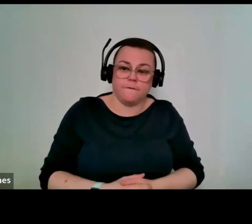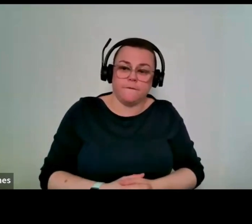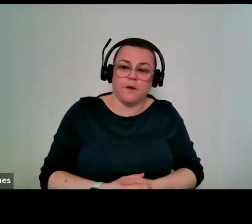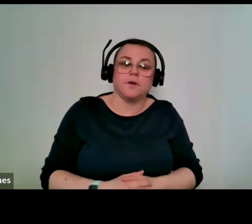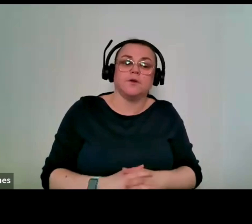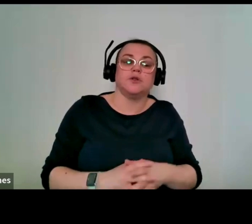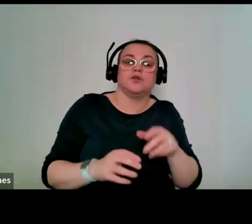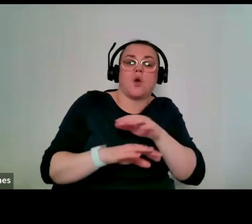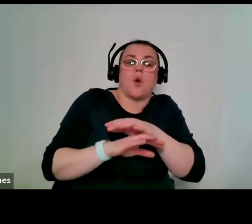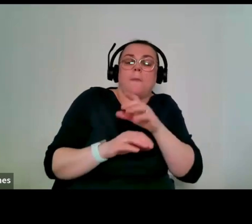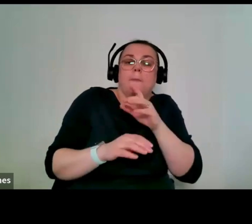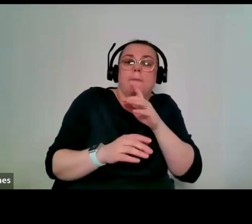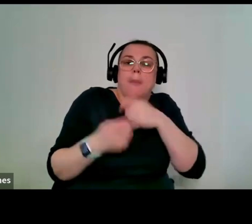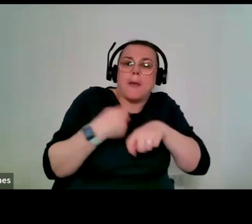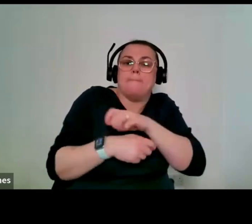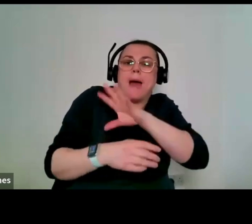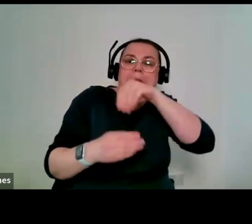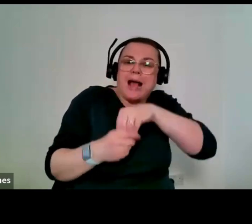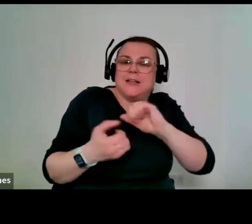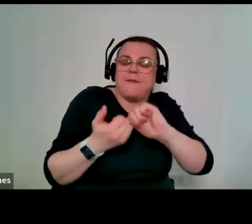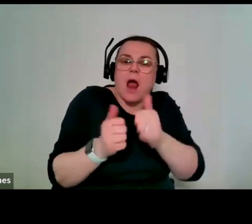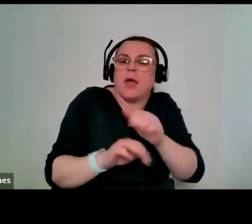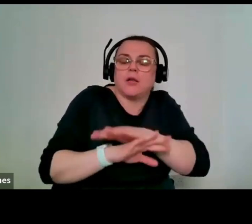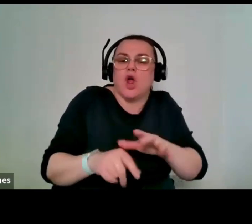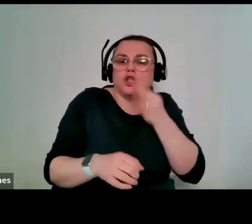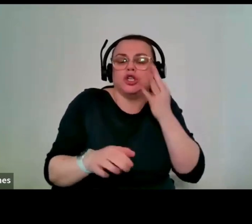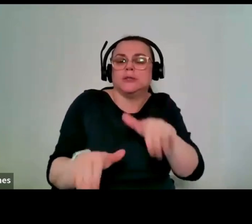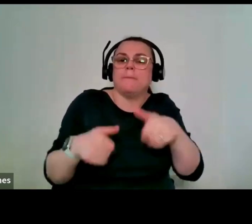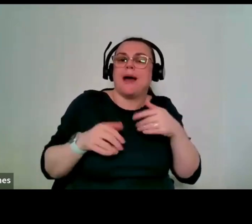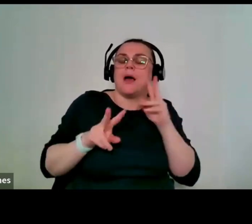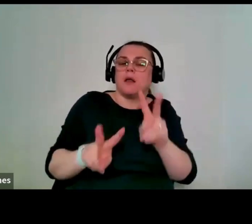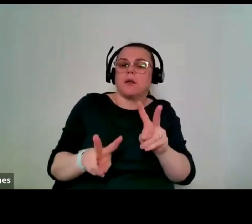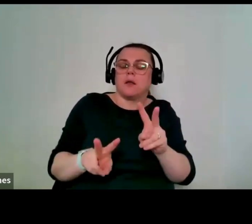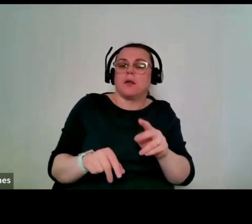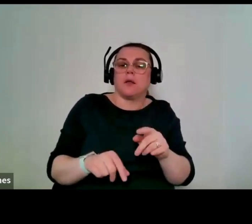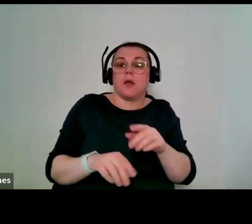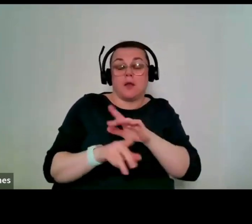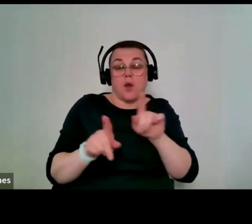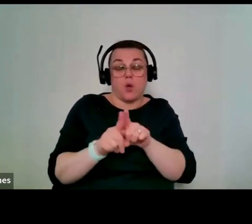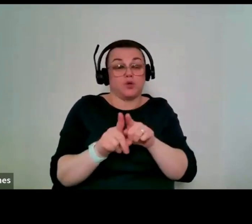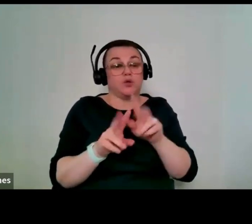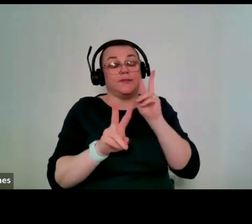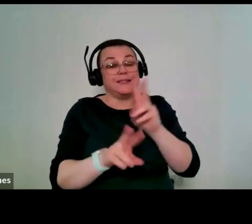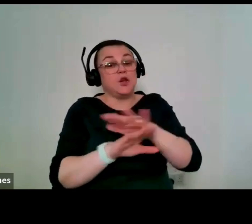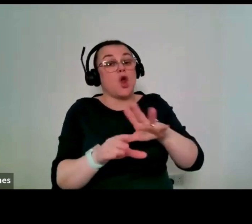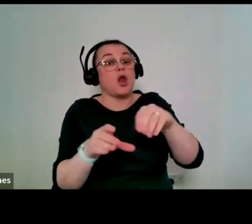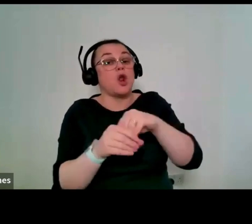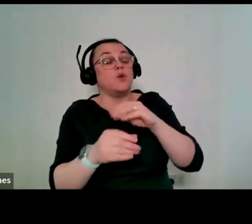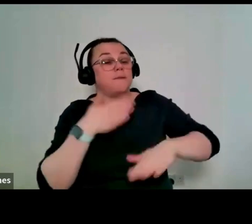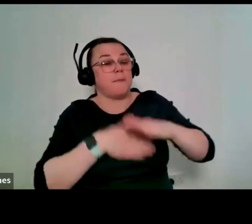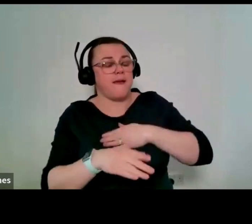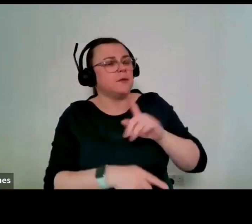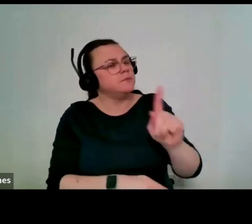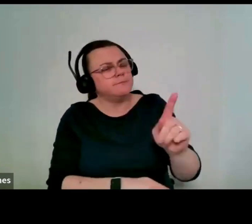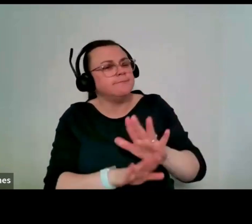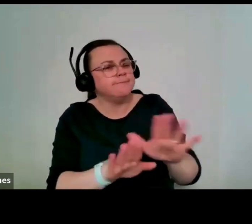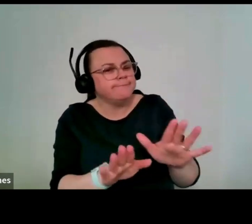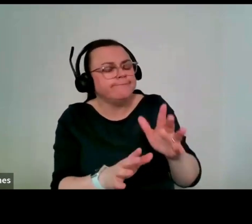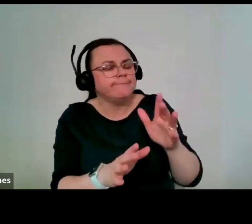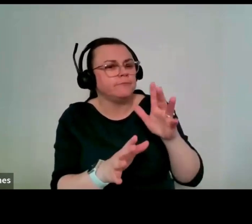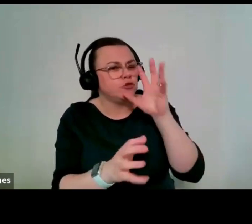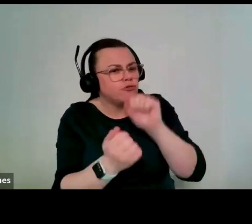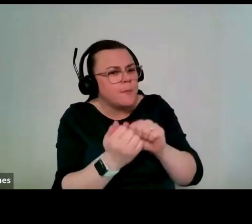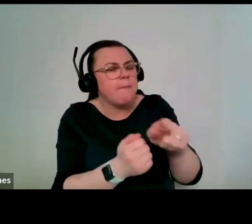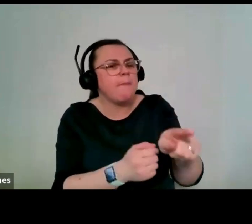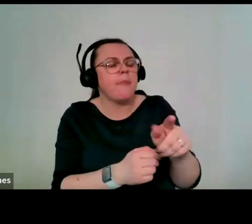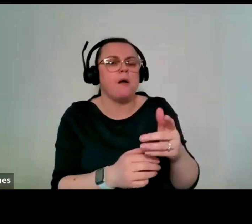a bystander. And while you're there, call out non-inclusive behaviours and others that may make people feel devalued.